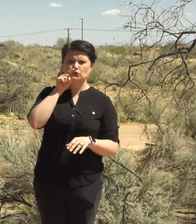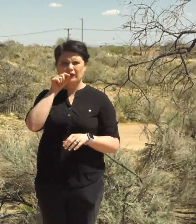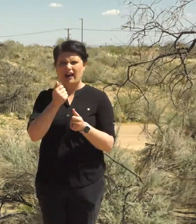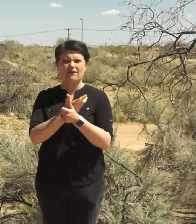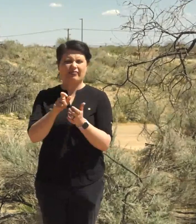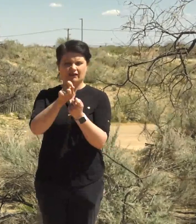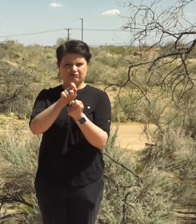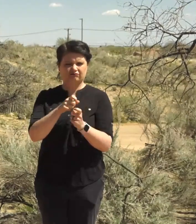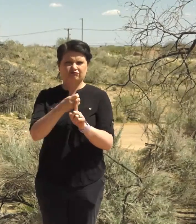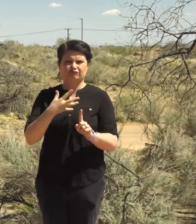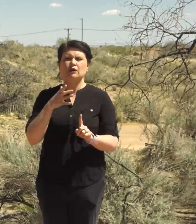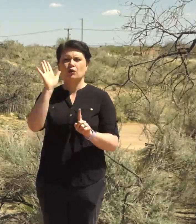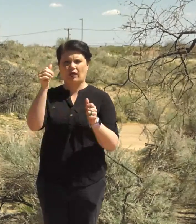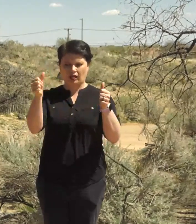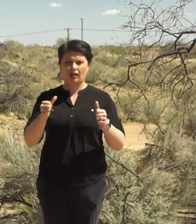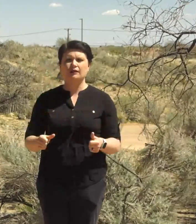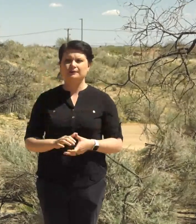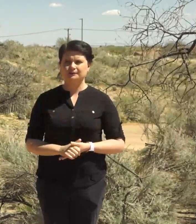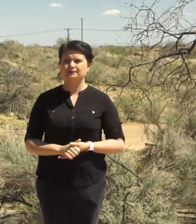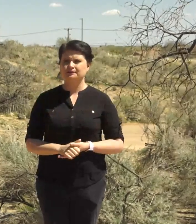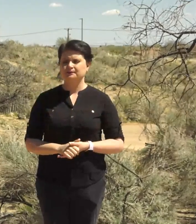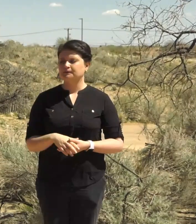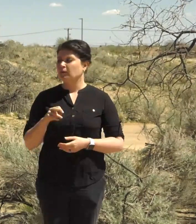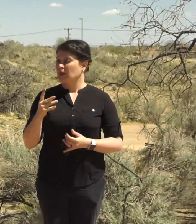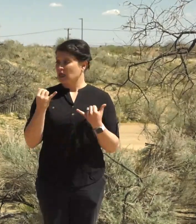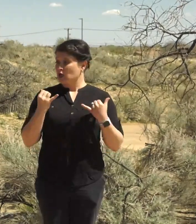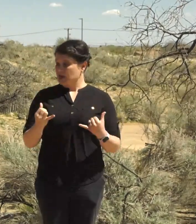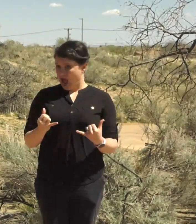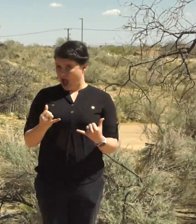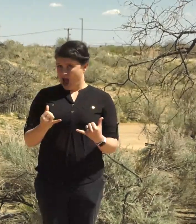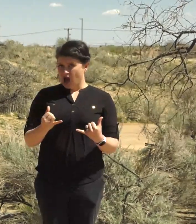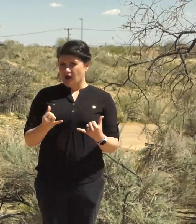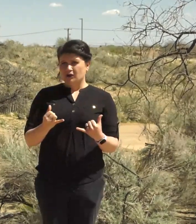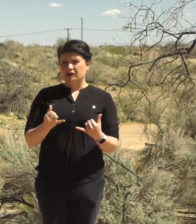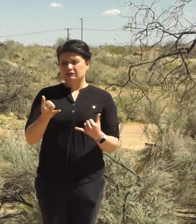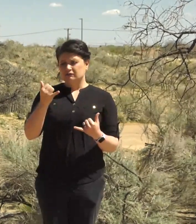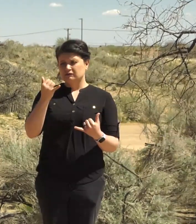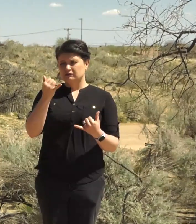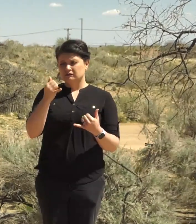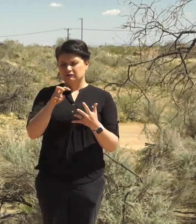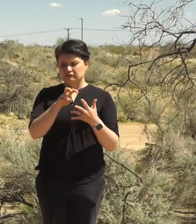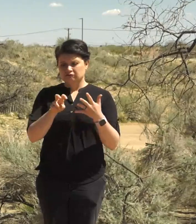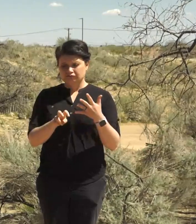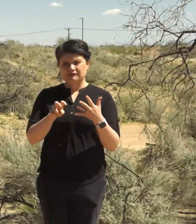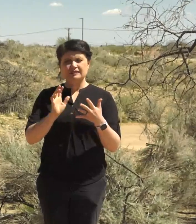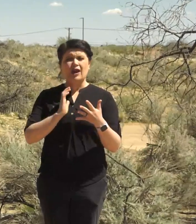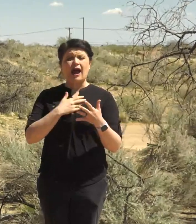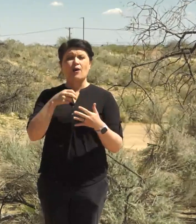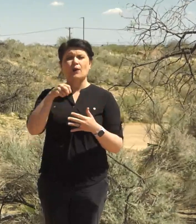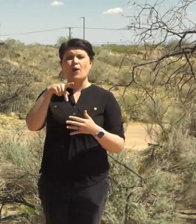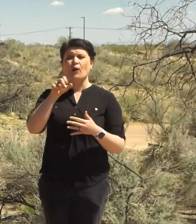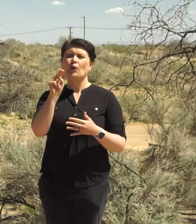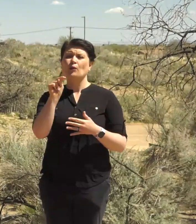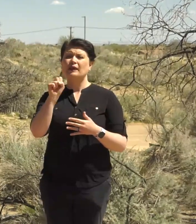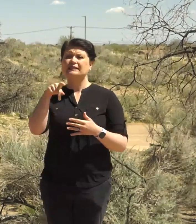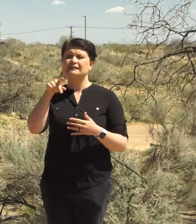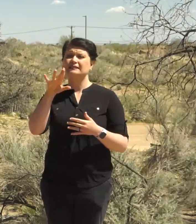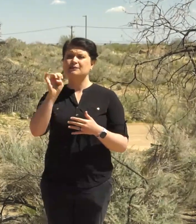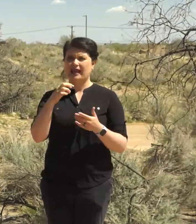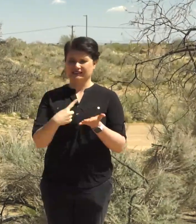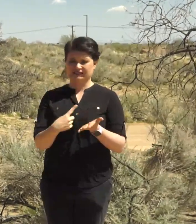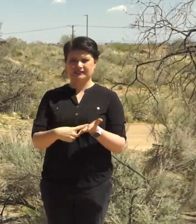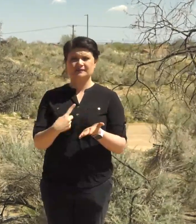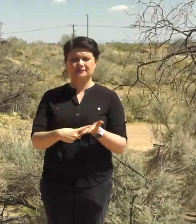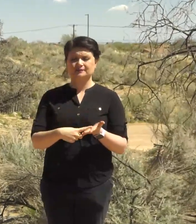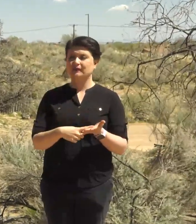details. So I think what we're going to do next is proceed on to our conversation around open space. Also, I want to let